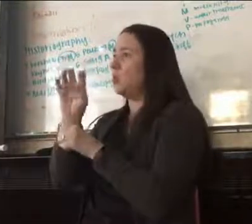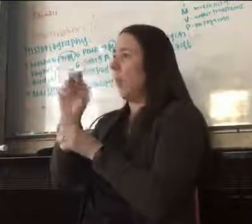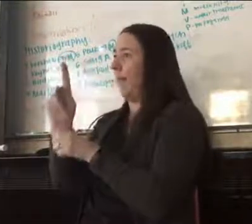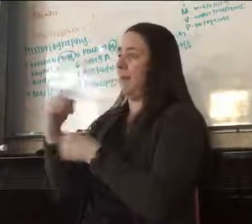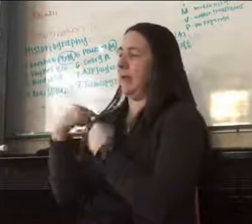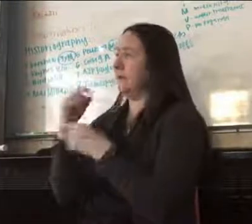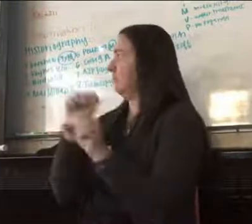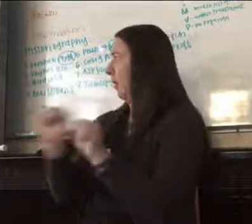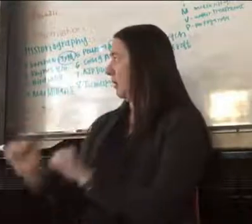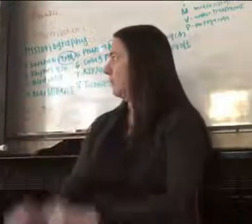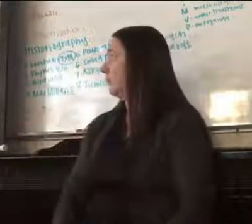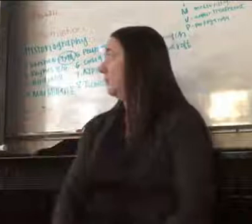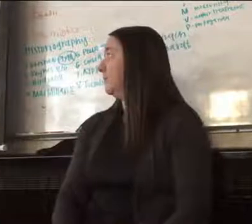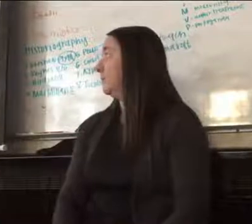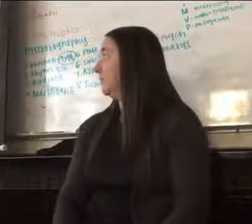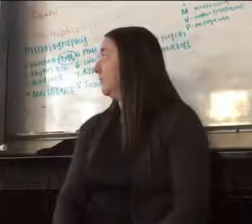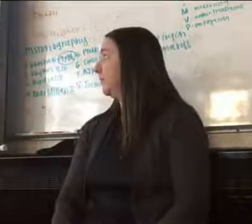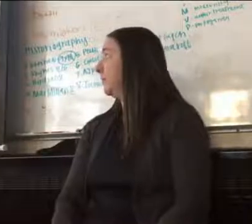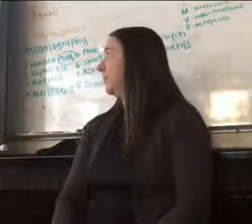all.